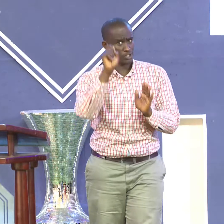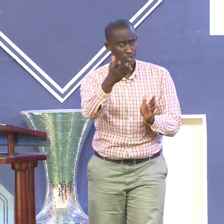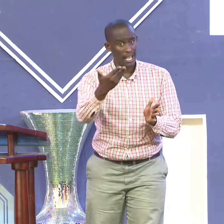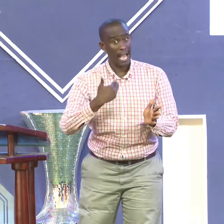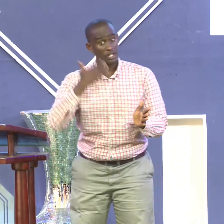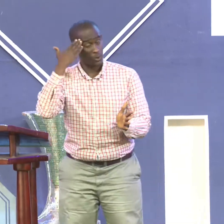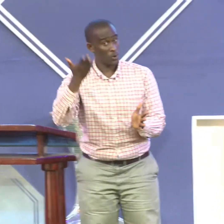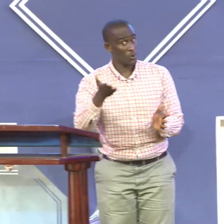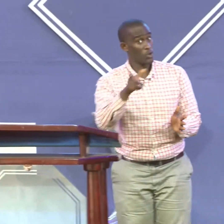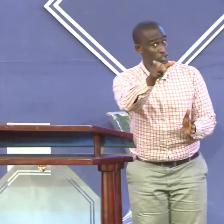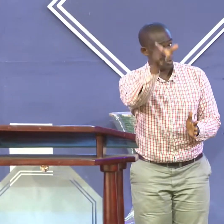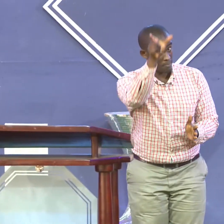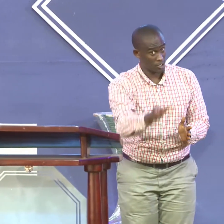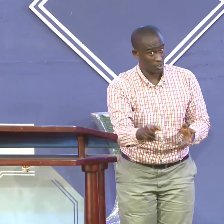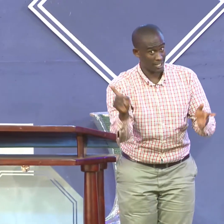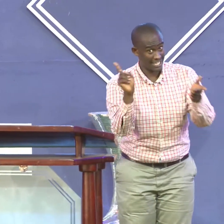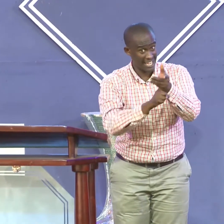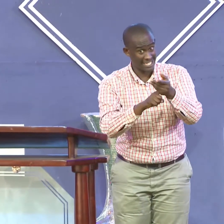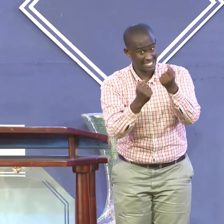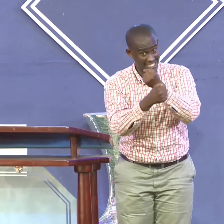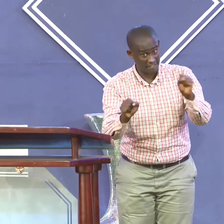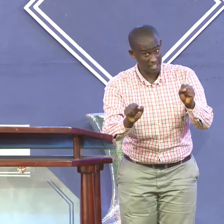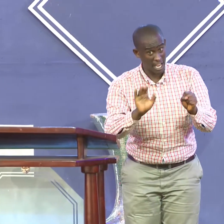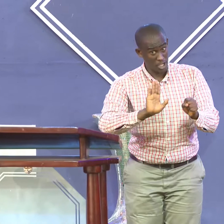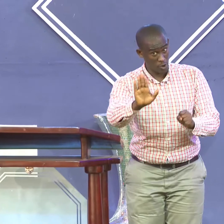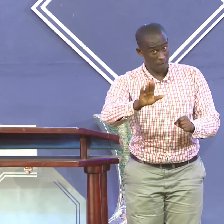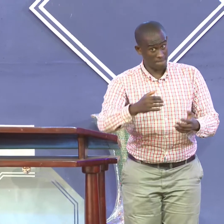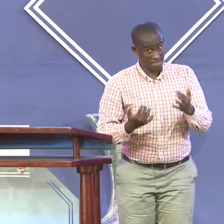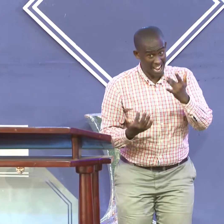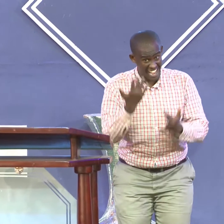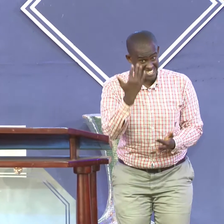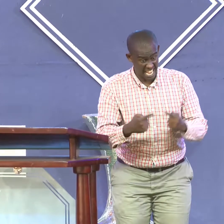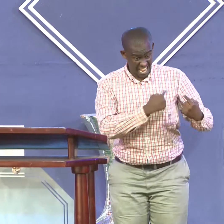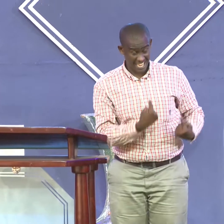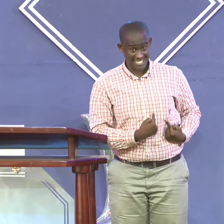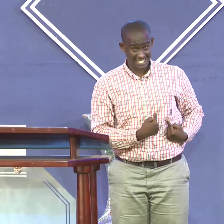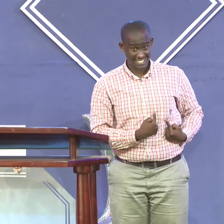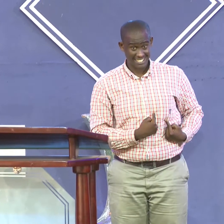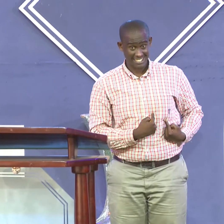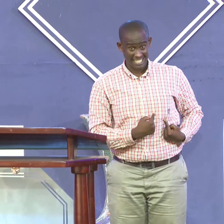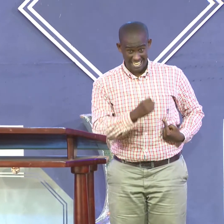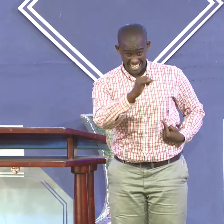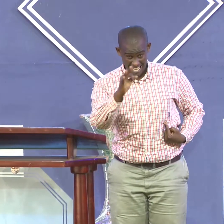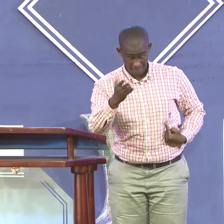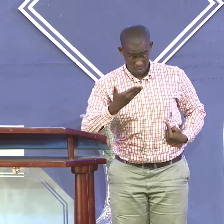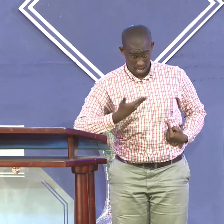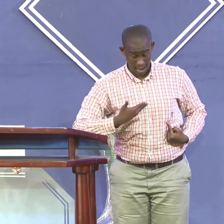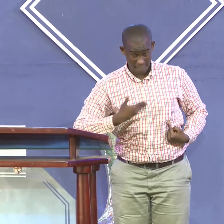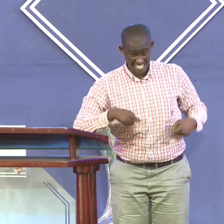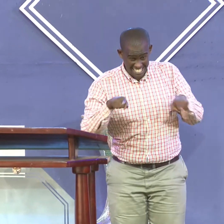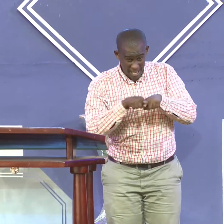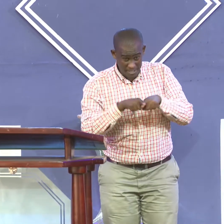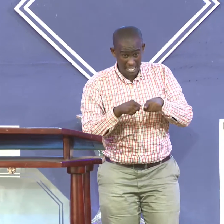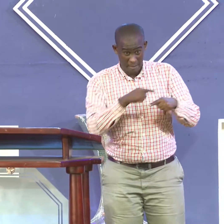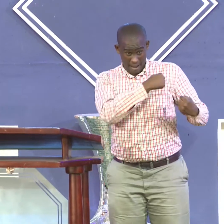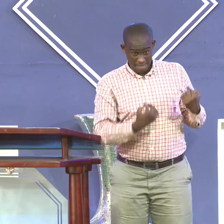know if the level when you got saved from. Omuliro gwaina. The fire that you had. Olwalero singa gwolina. I don't know if it